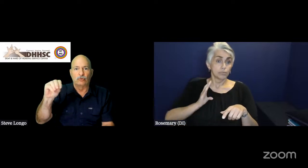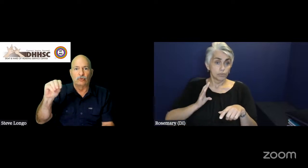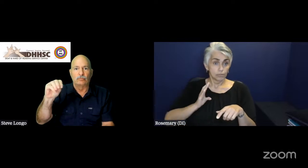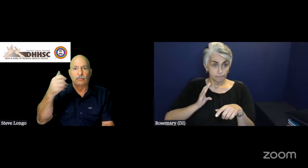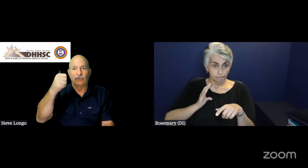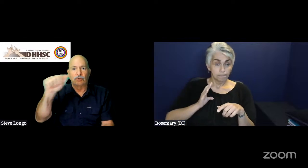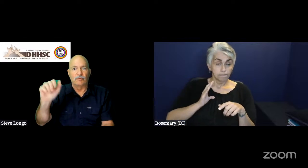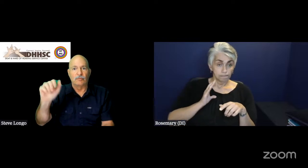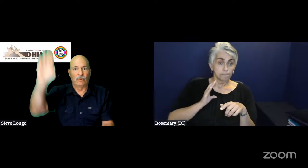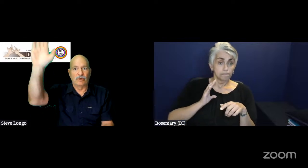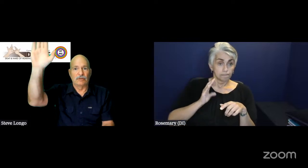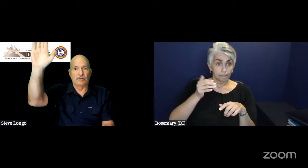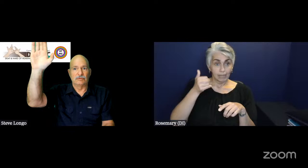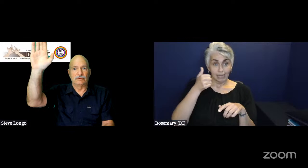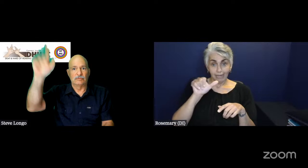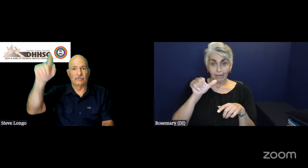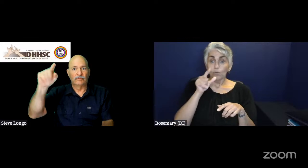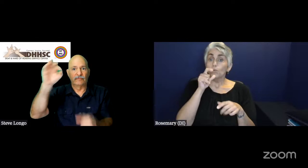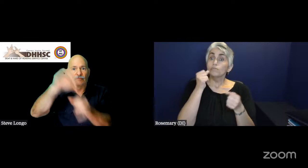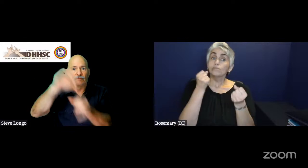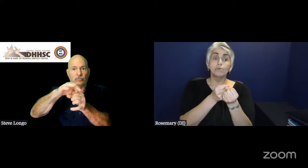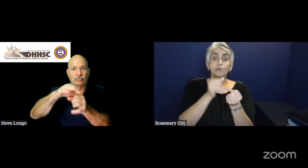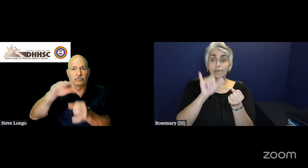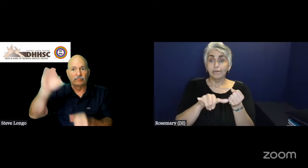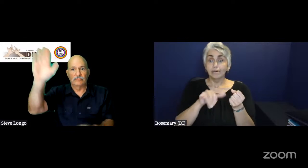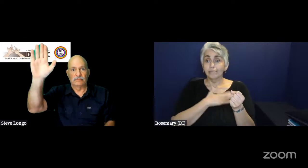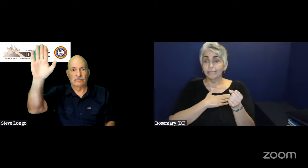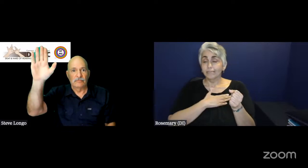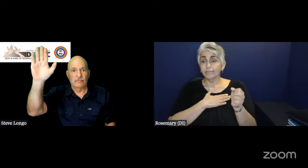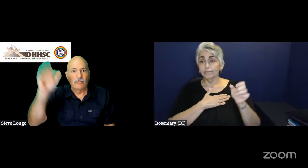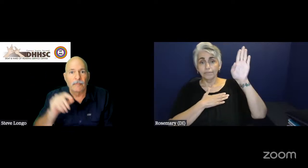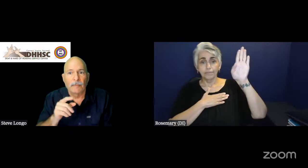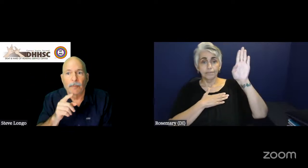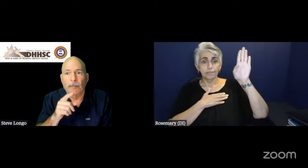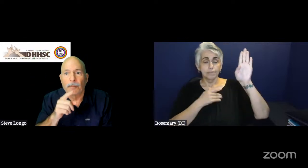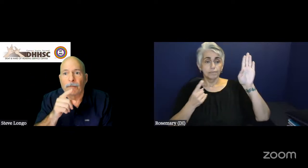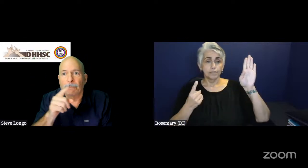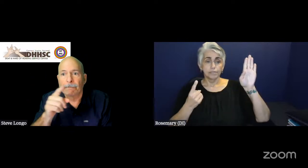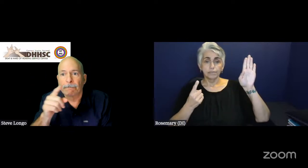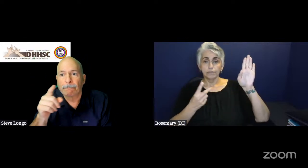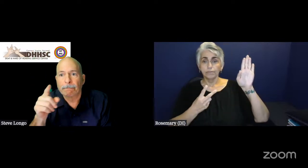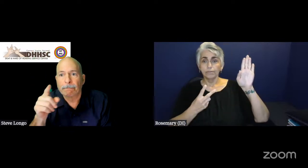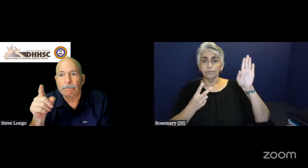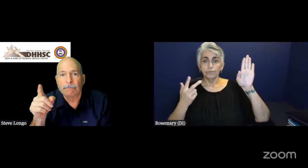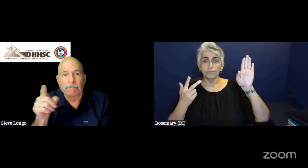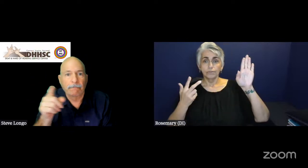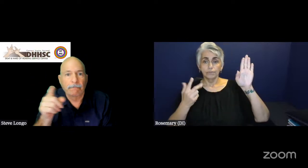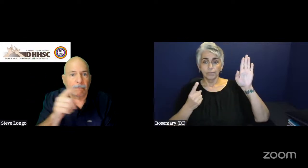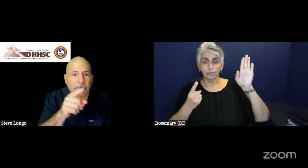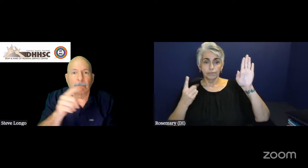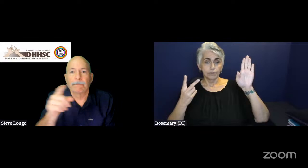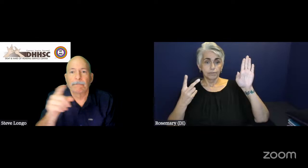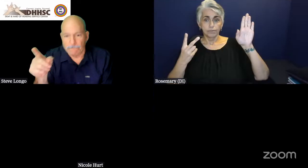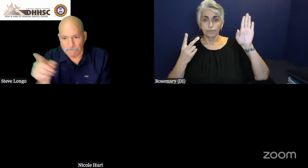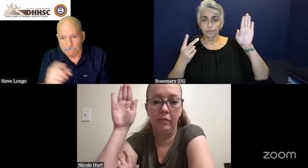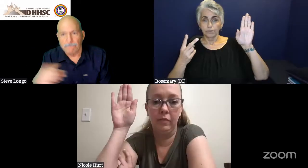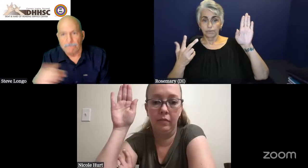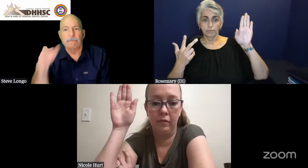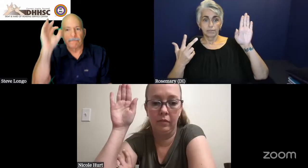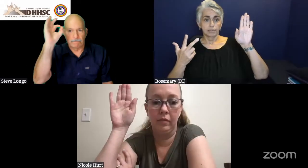the DHHSC board for her term. Does anyone want to vote in favor? Raise your